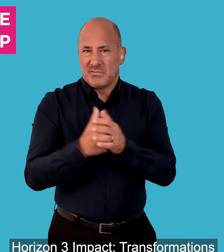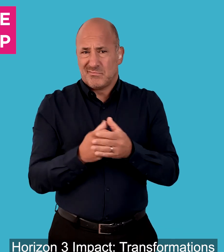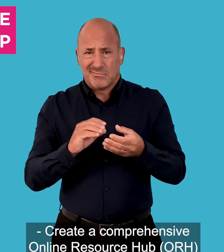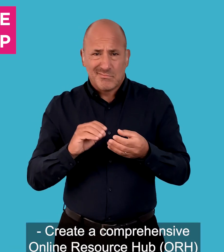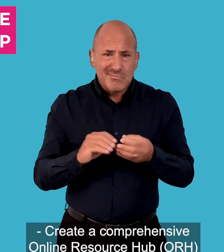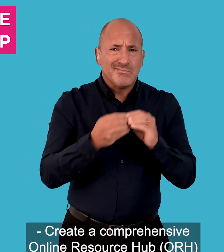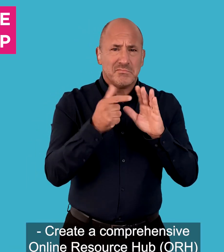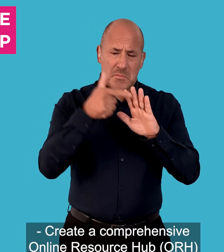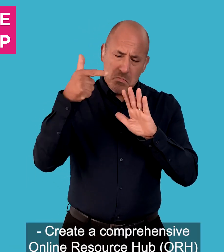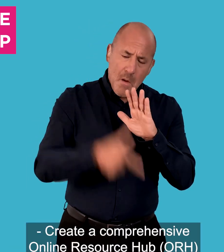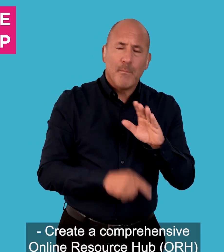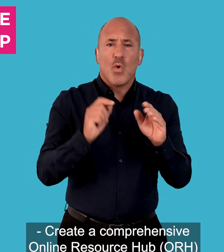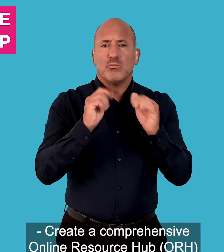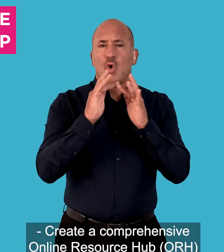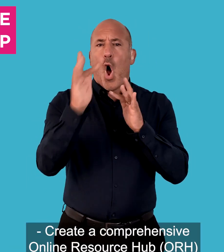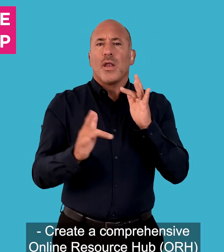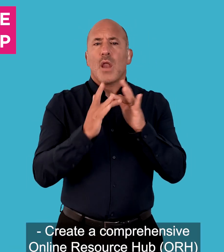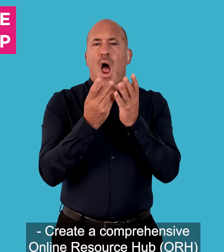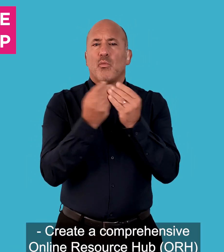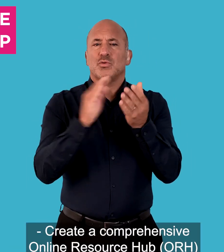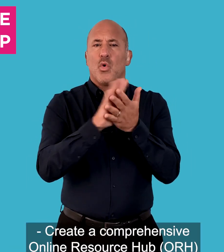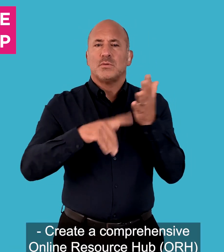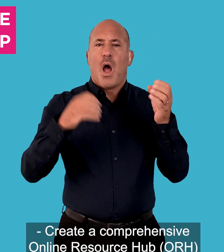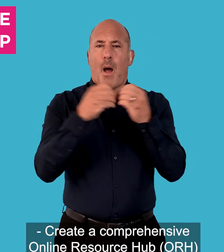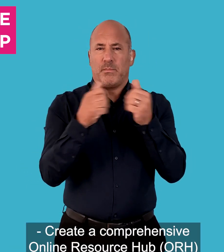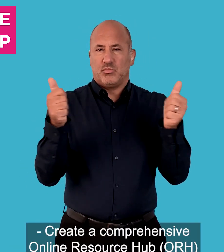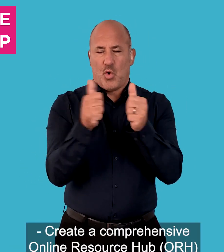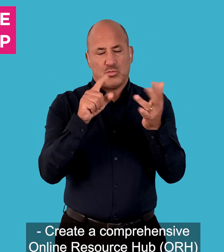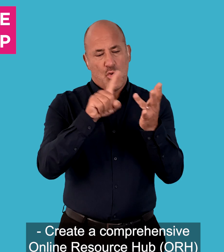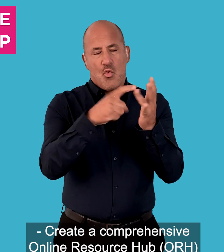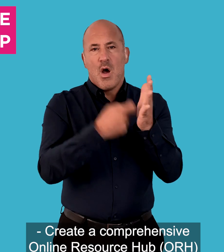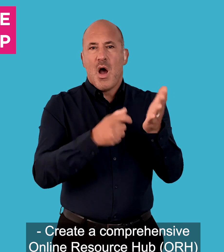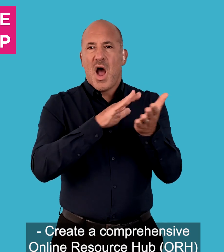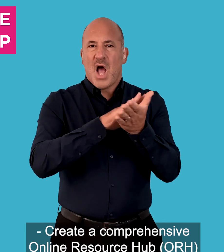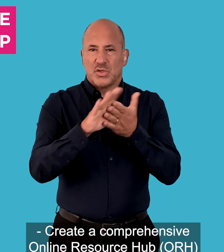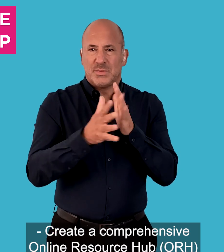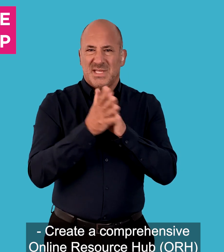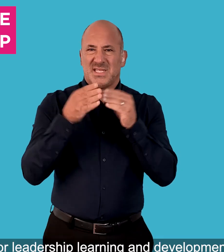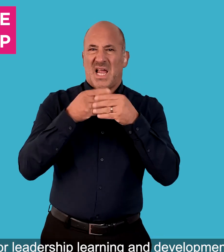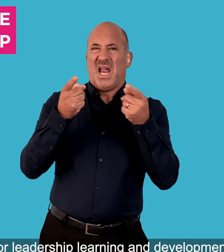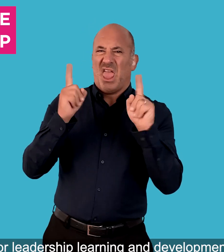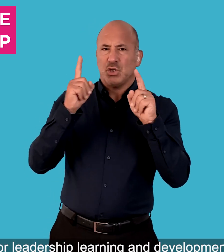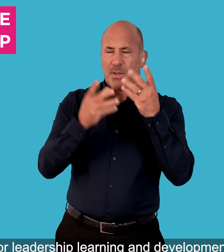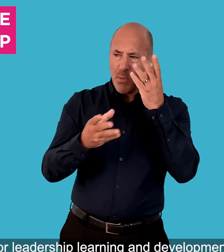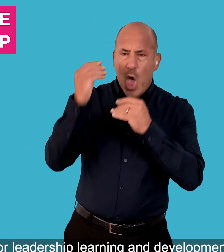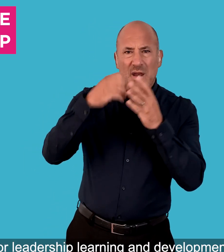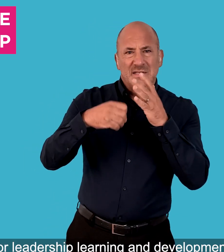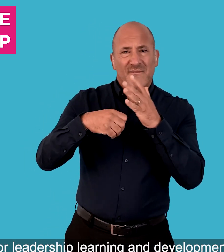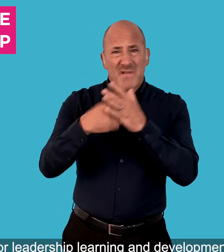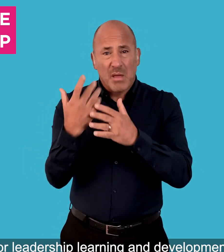impact, transformations. Create a comprehensive online resource hub ORH for leadership